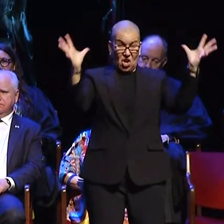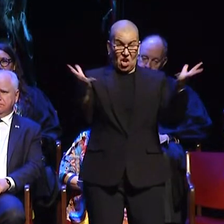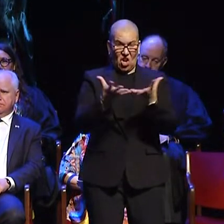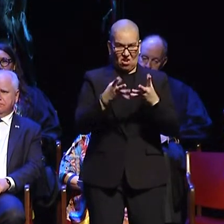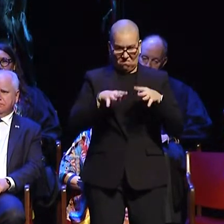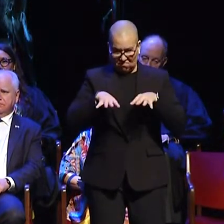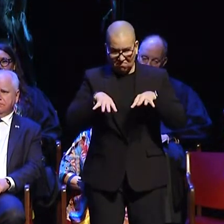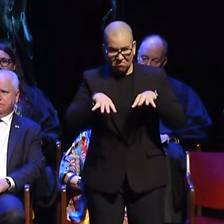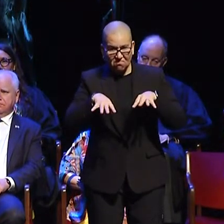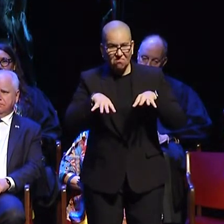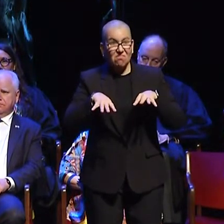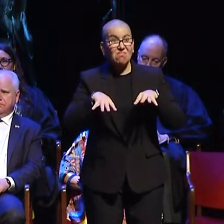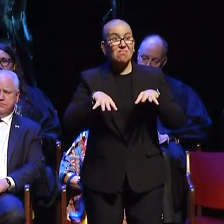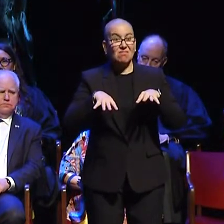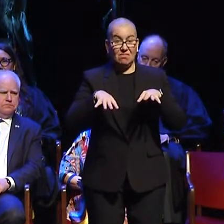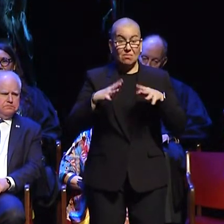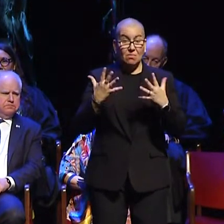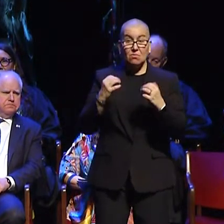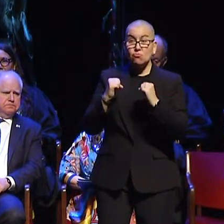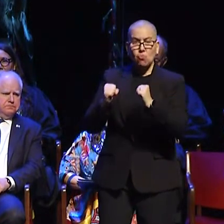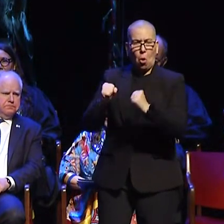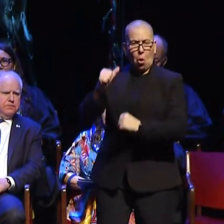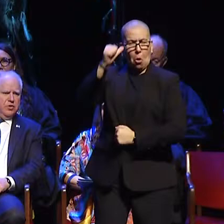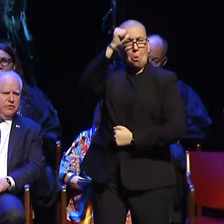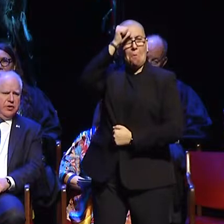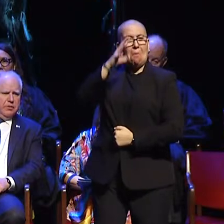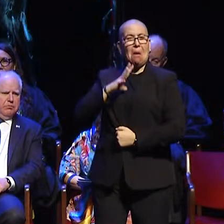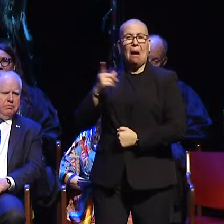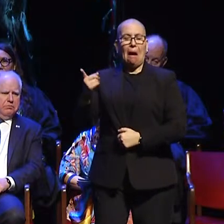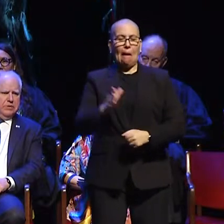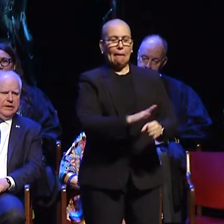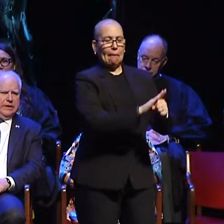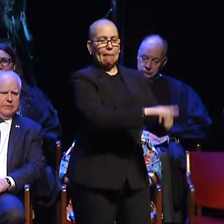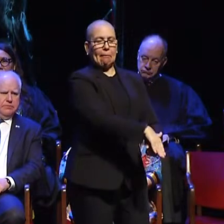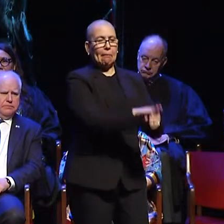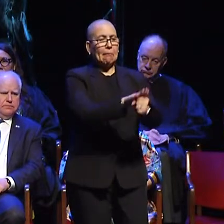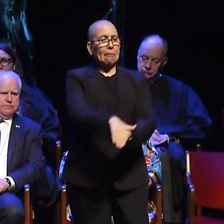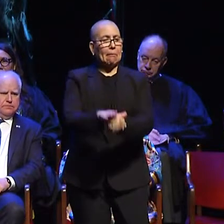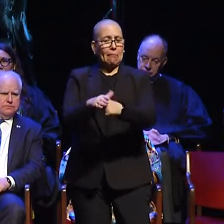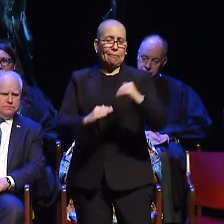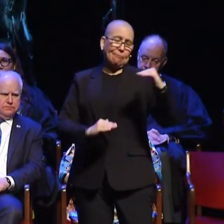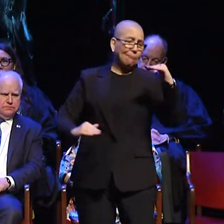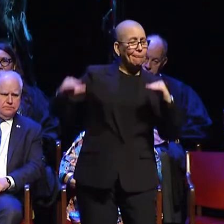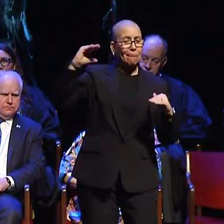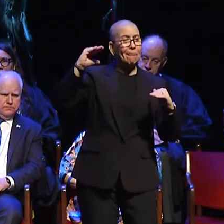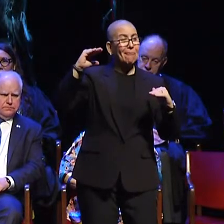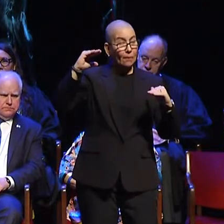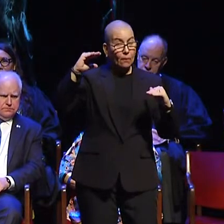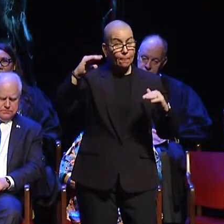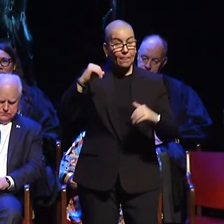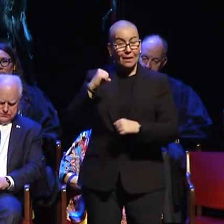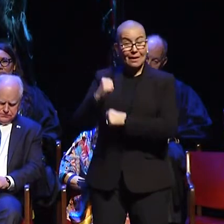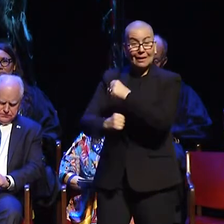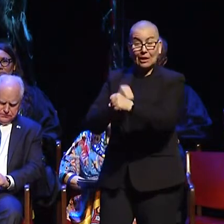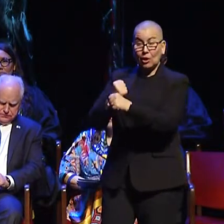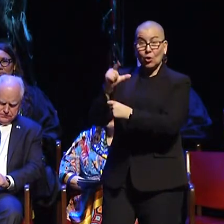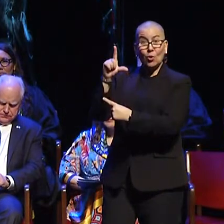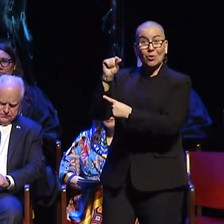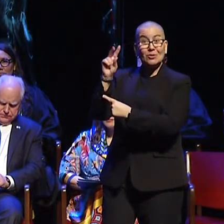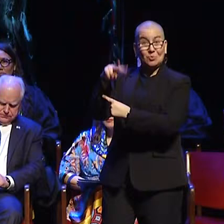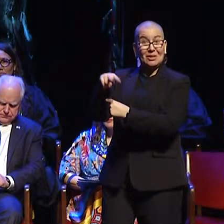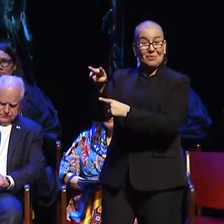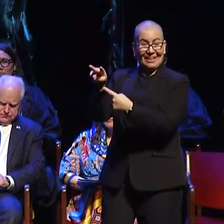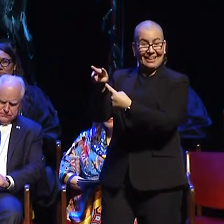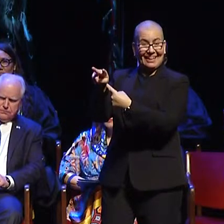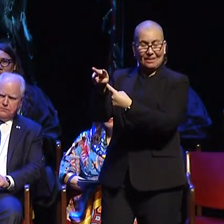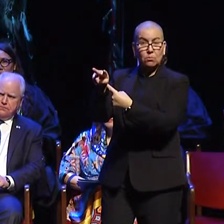and muzzling the voices of the people. The good news is that in 2022, people across America, in state after state